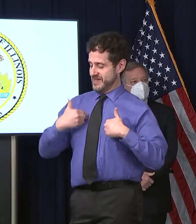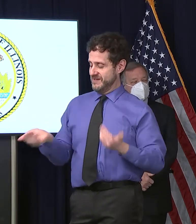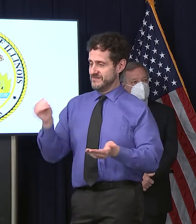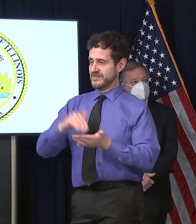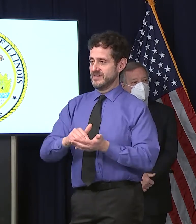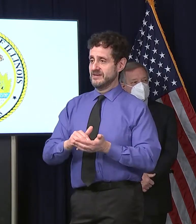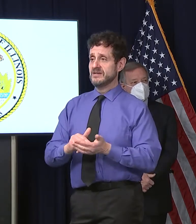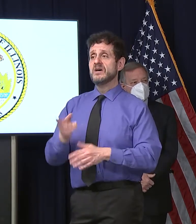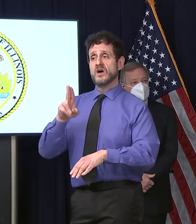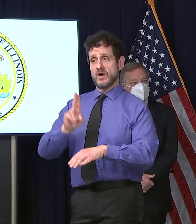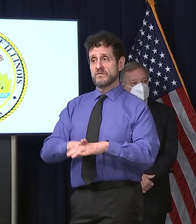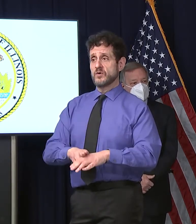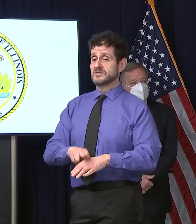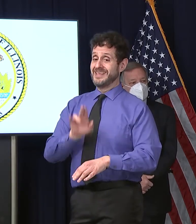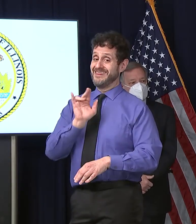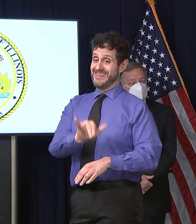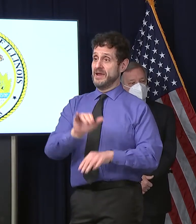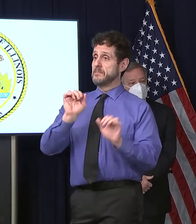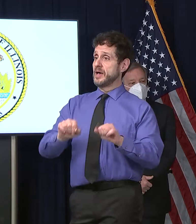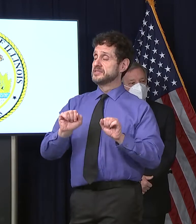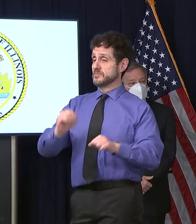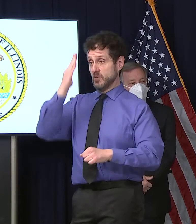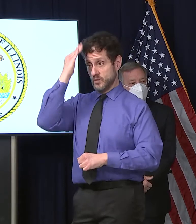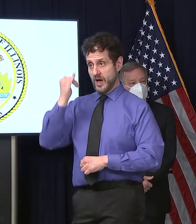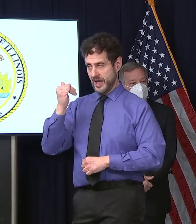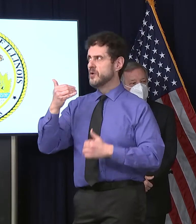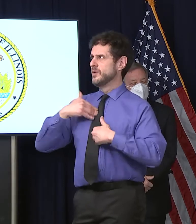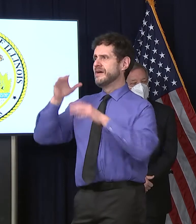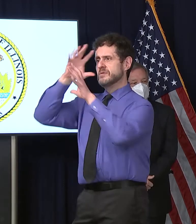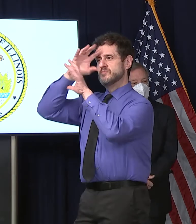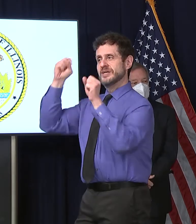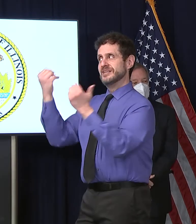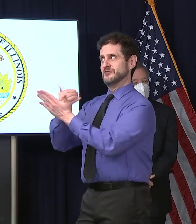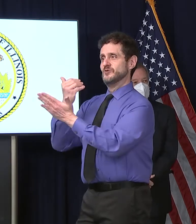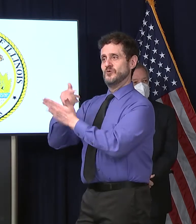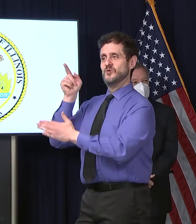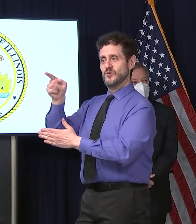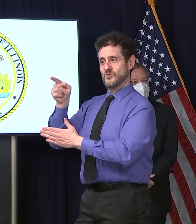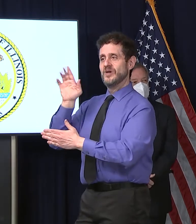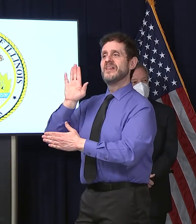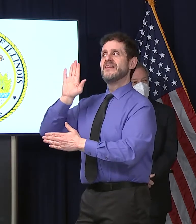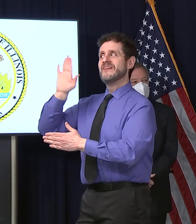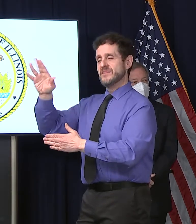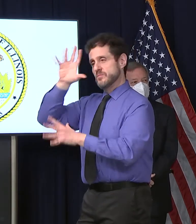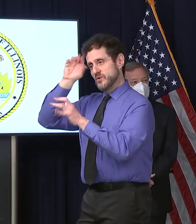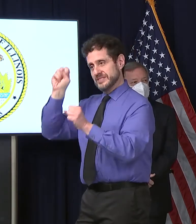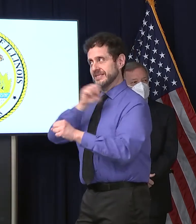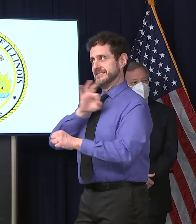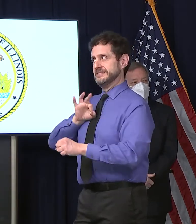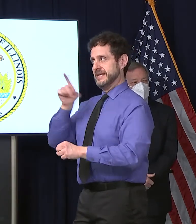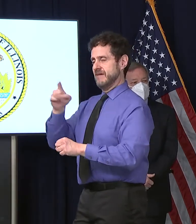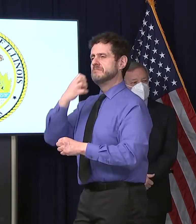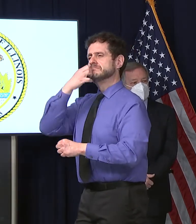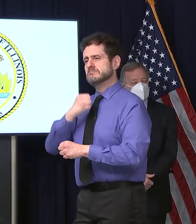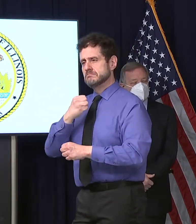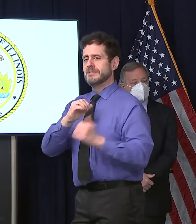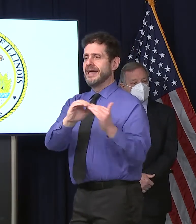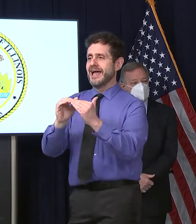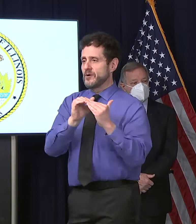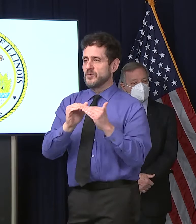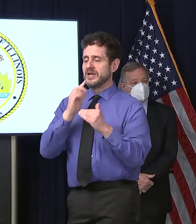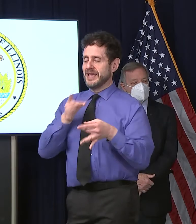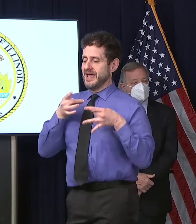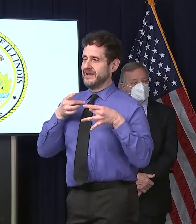Of course, this would not be possible without a presidential administration that values equity and efficiency in